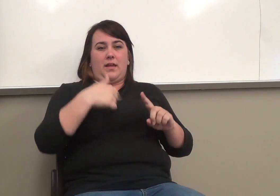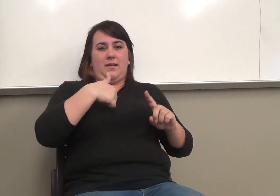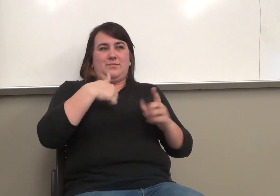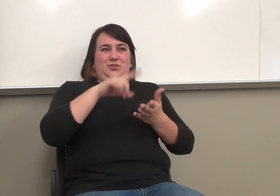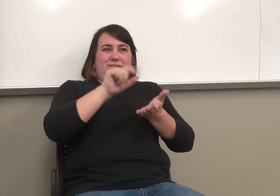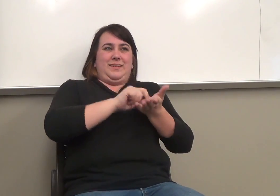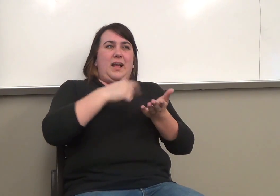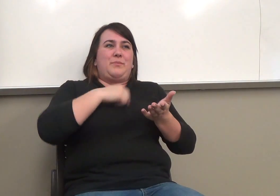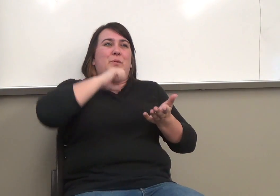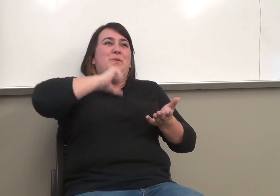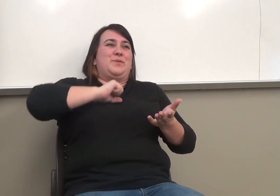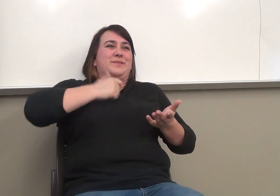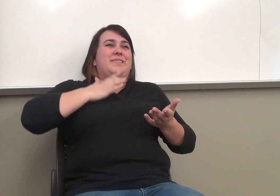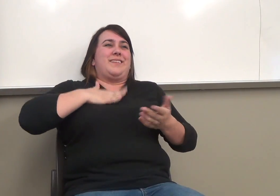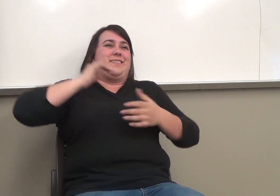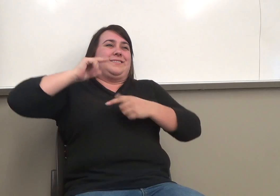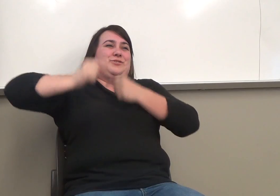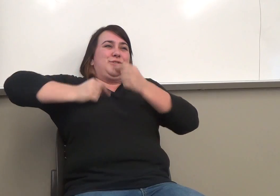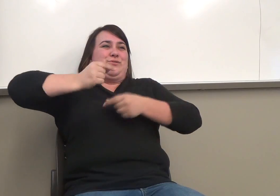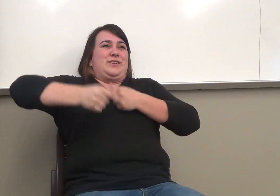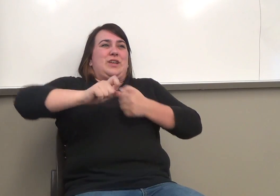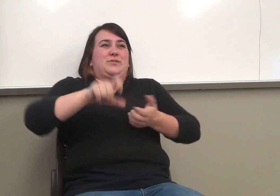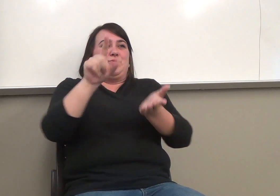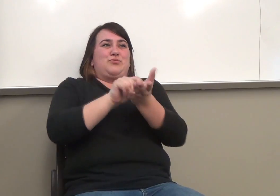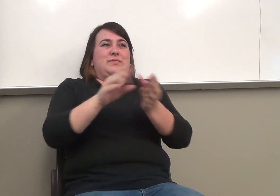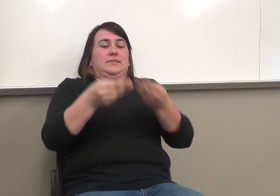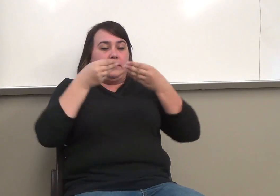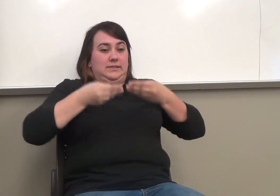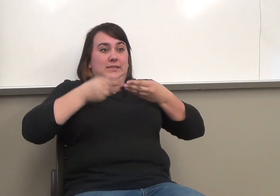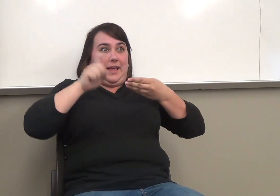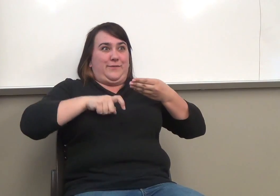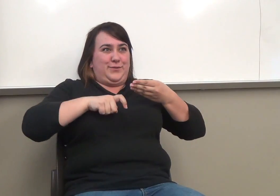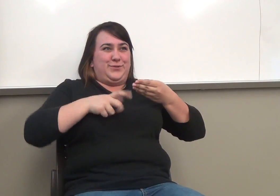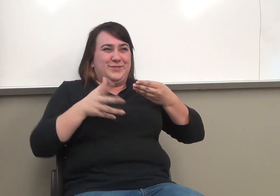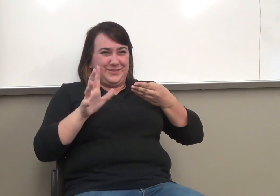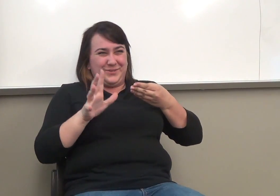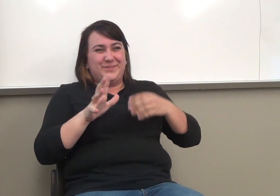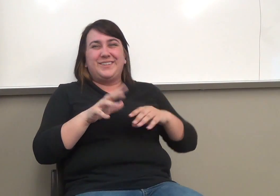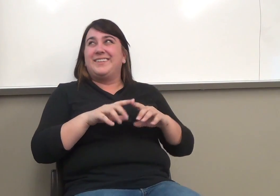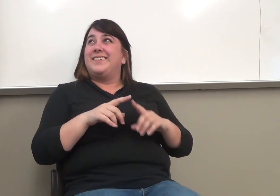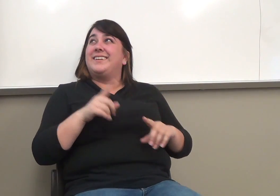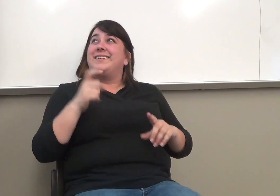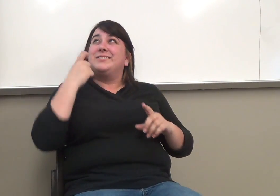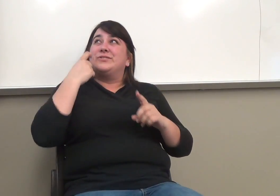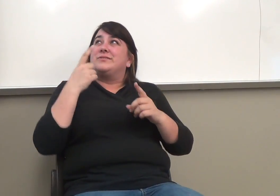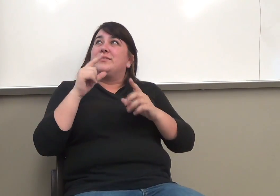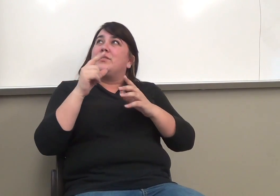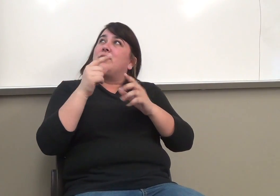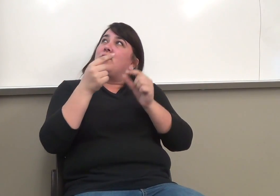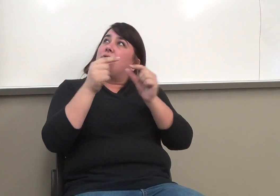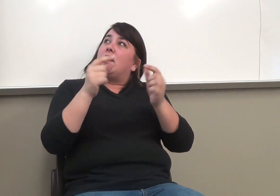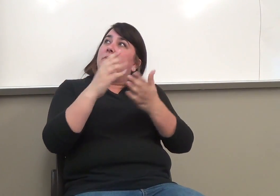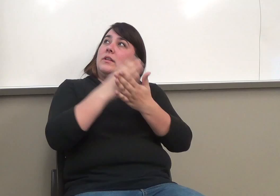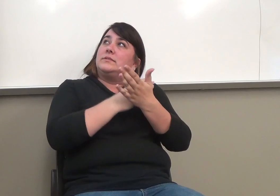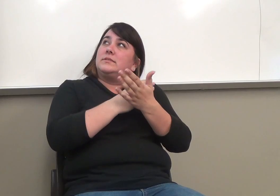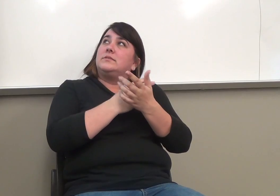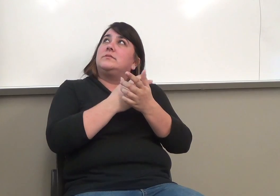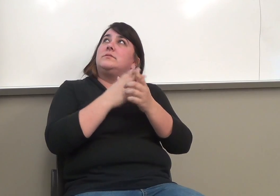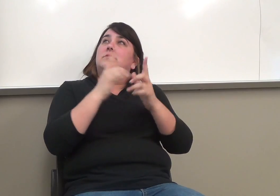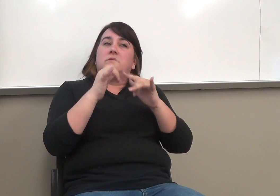of that generation that needs to have it. Okay, so this is just this thing. So there is some